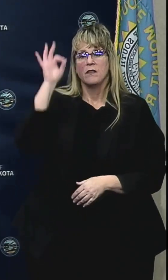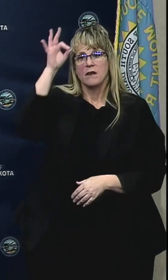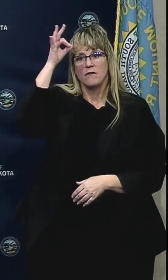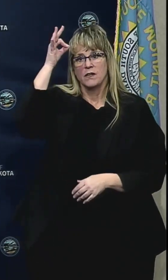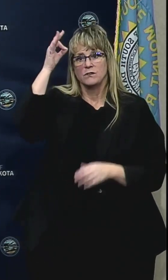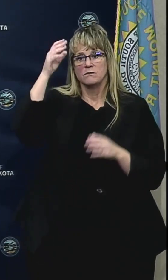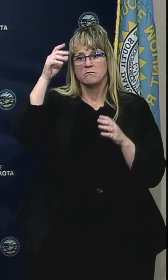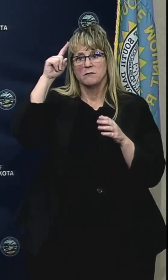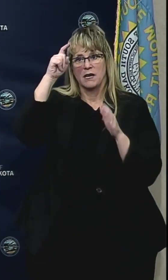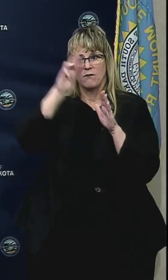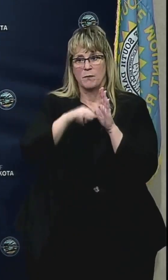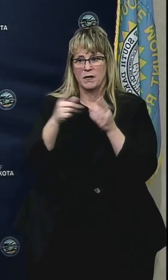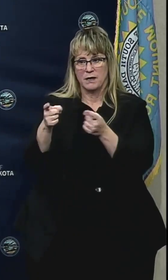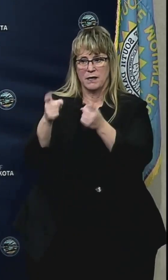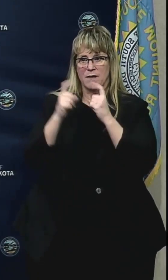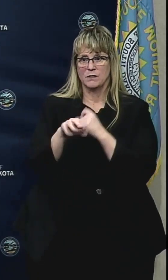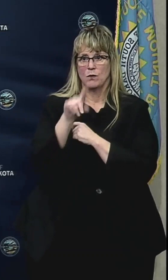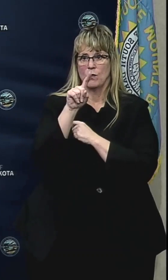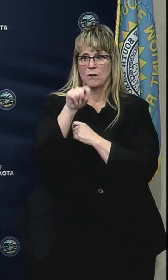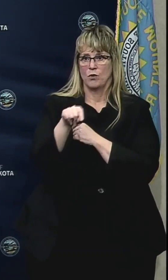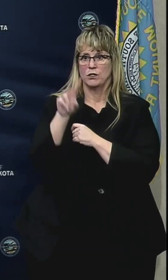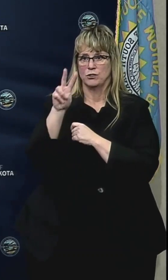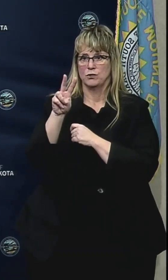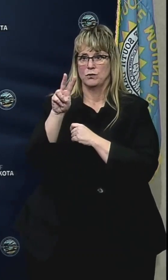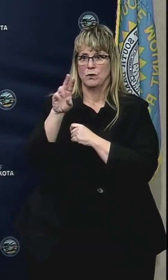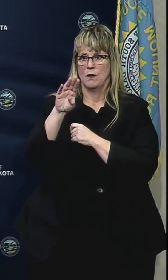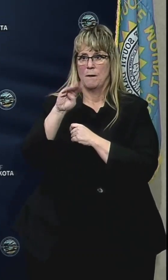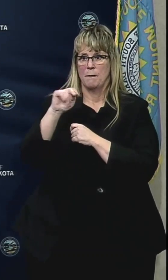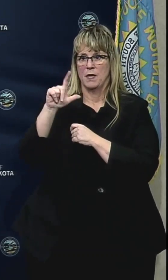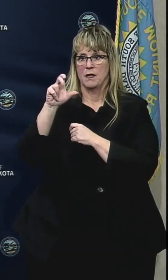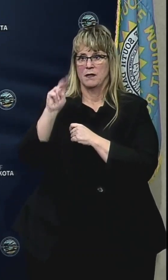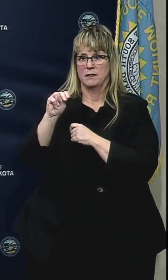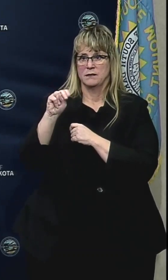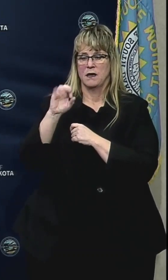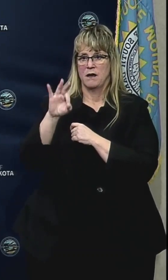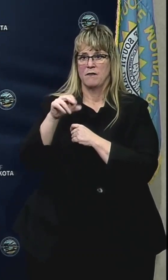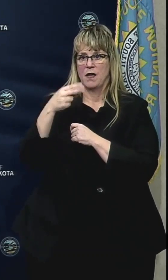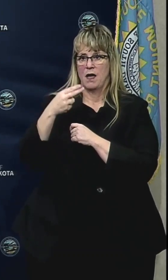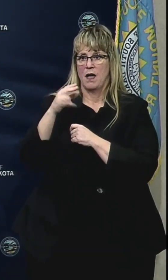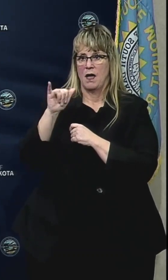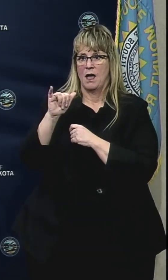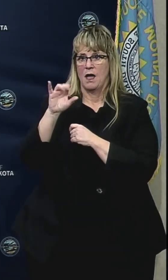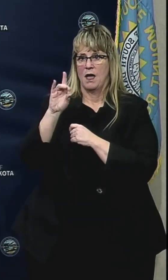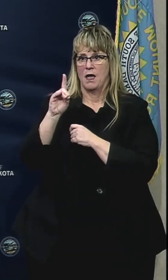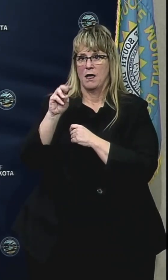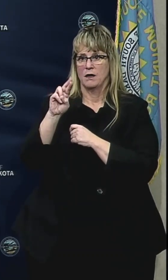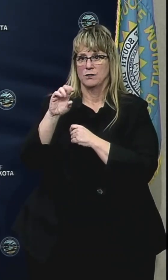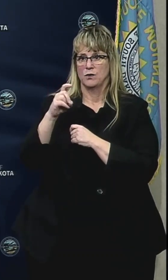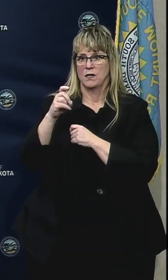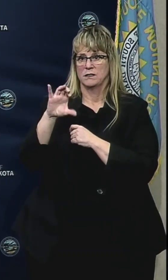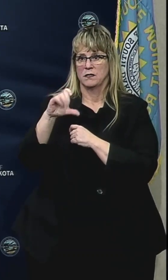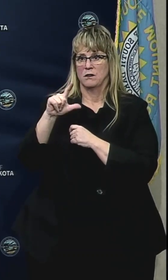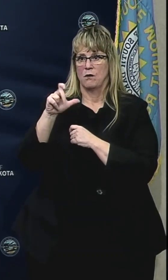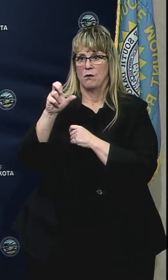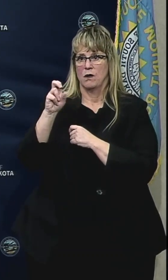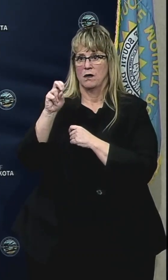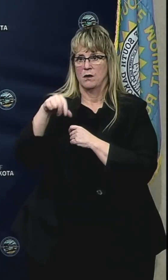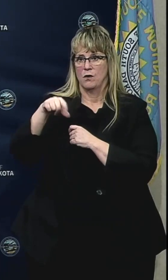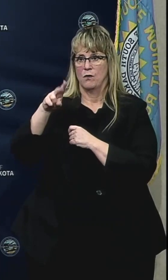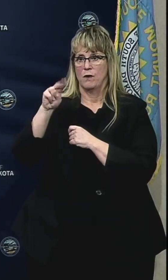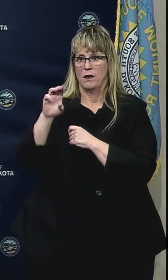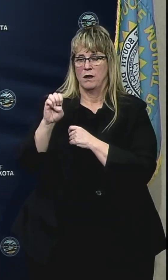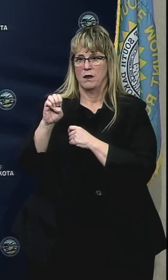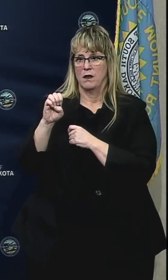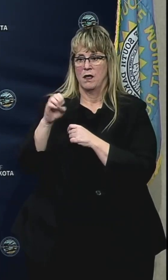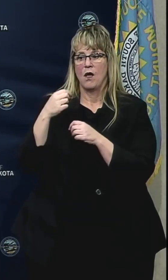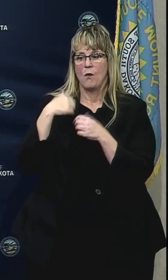gave us 1.2 million doses of the hydroxy because that helped to get it up and running and